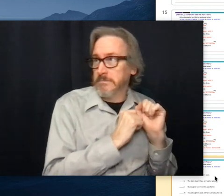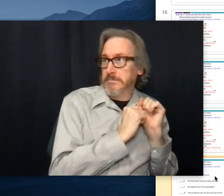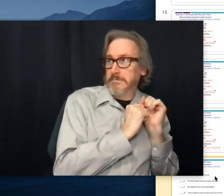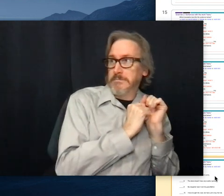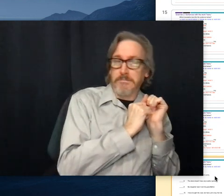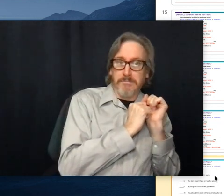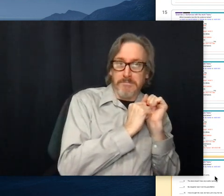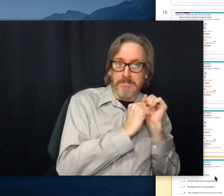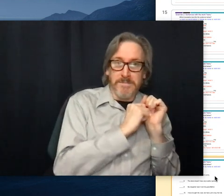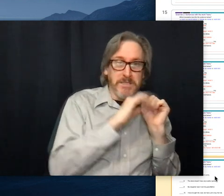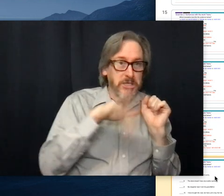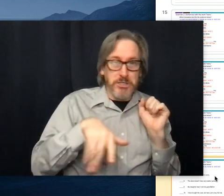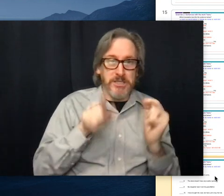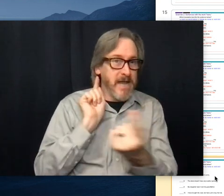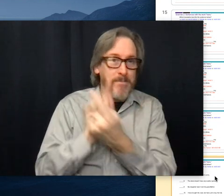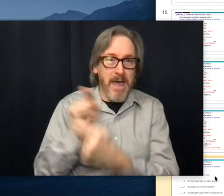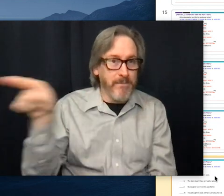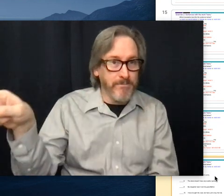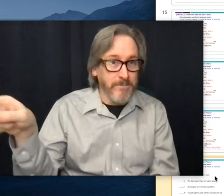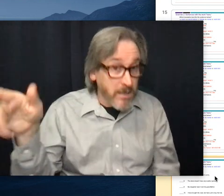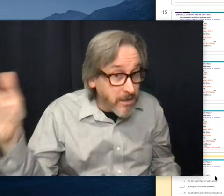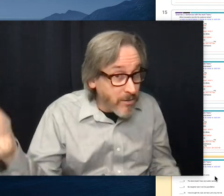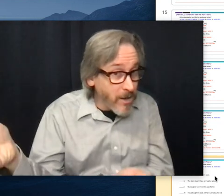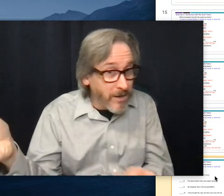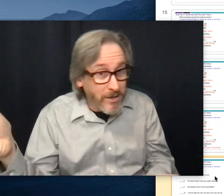like, she's not met.